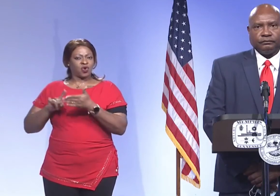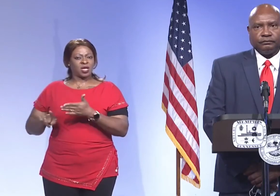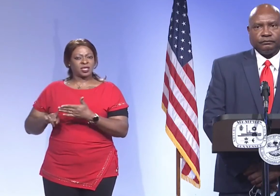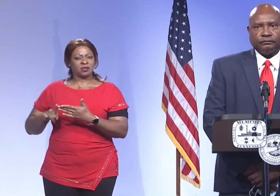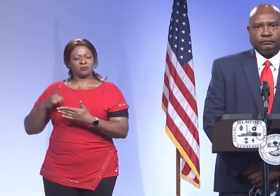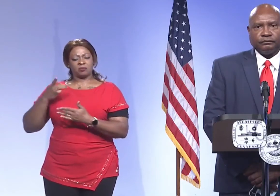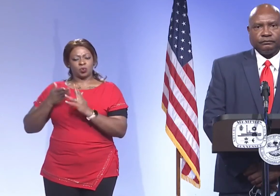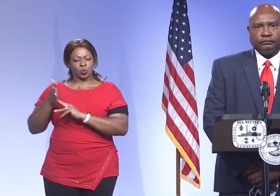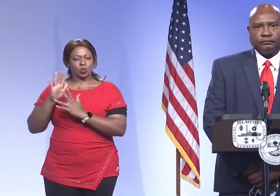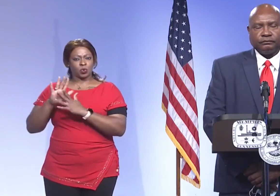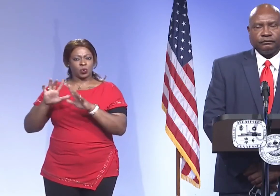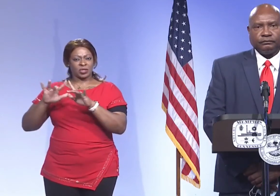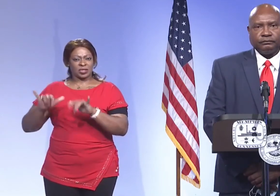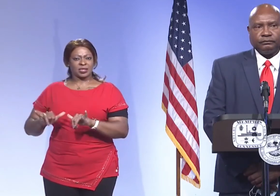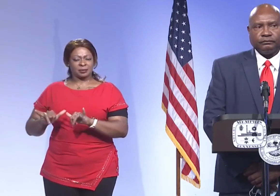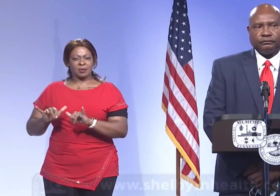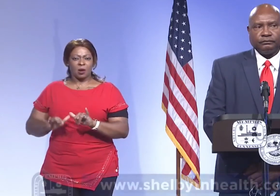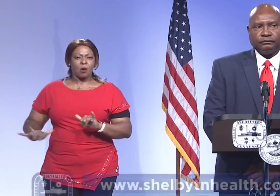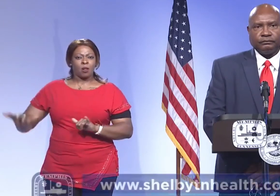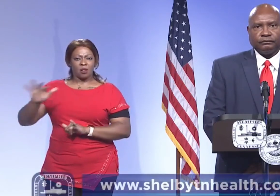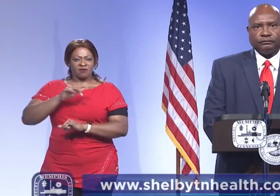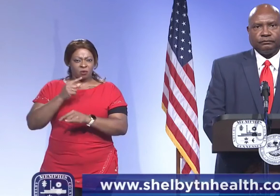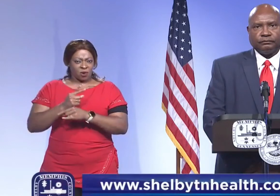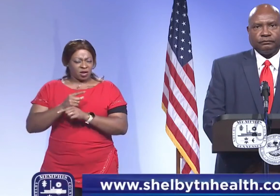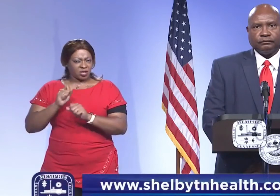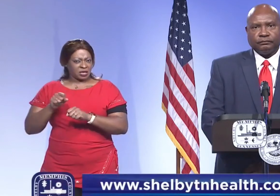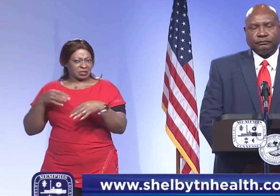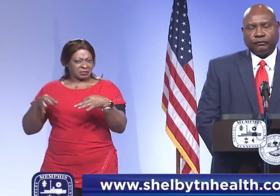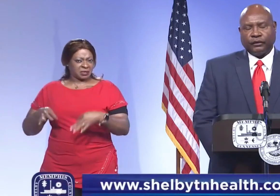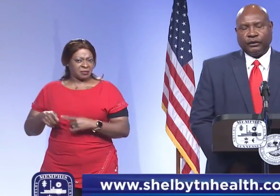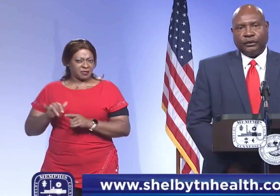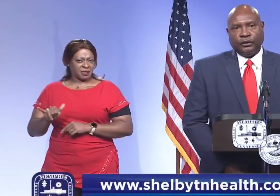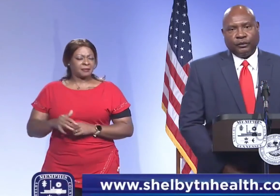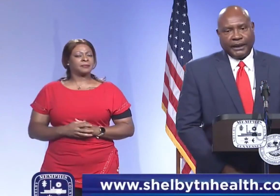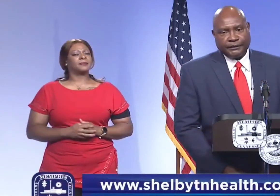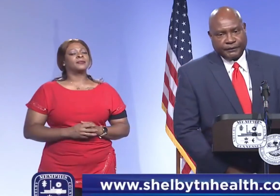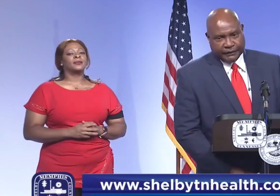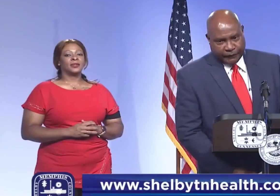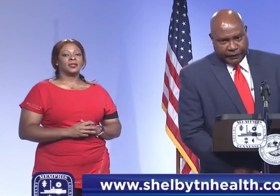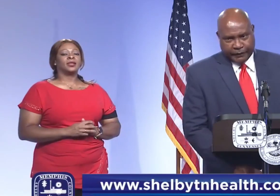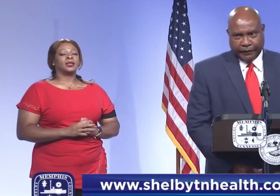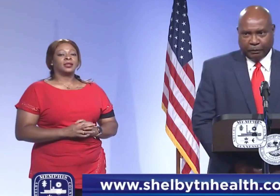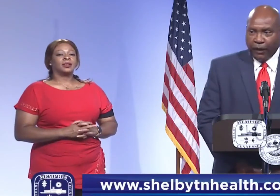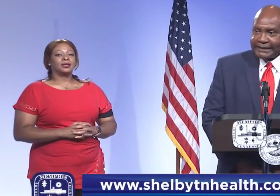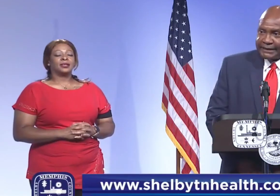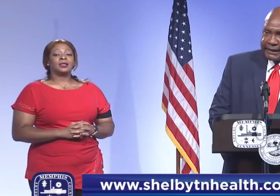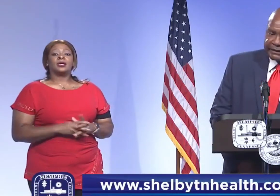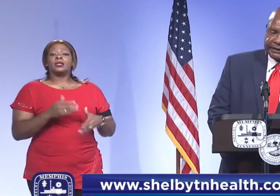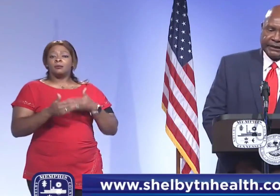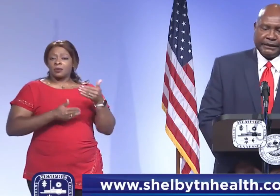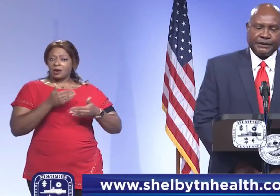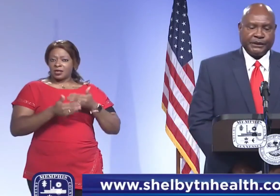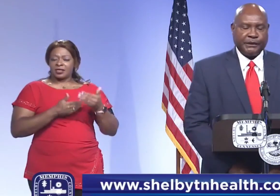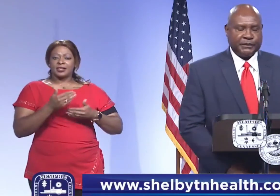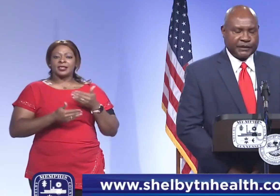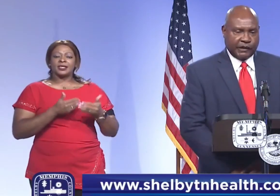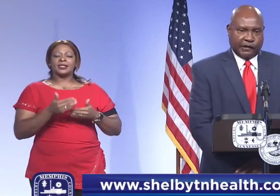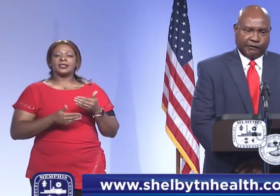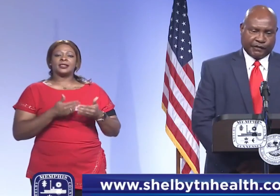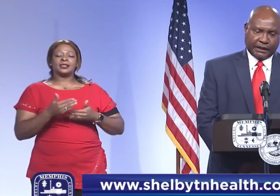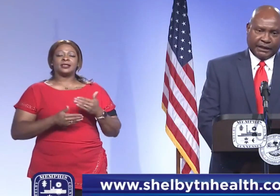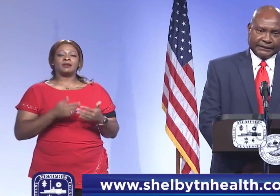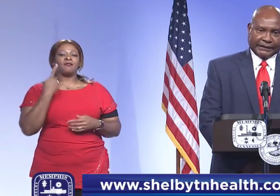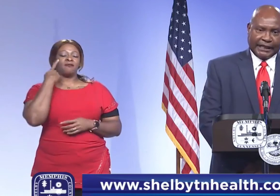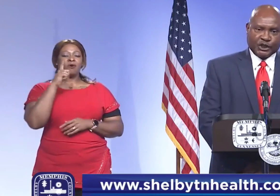tracing system wide, correct? Could you just talk about that? Well, the process in terms